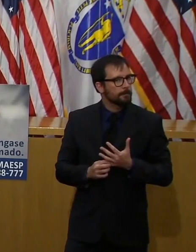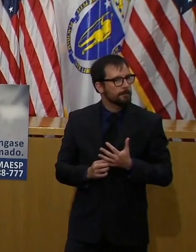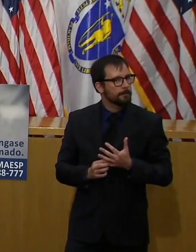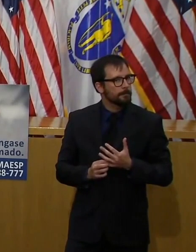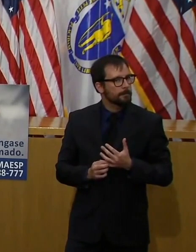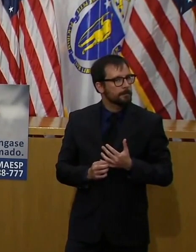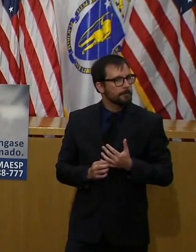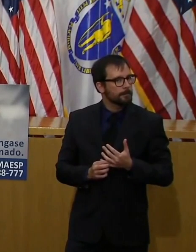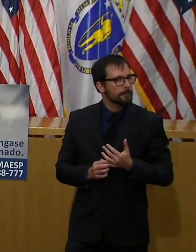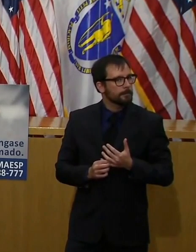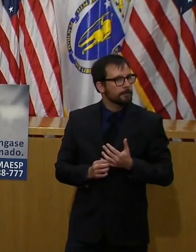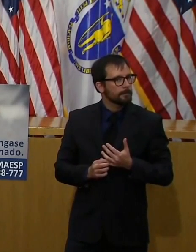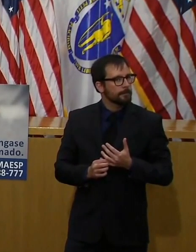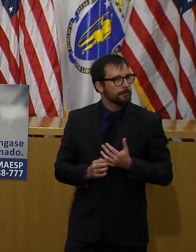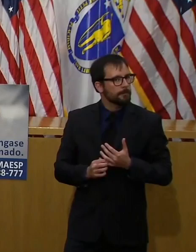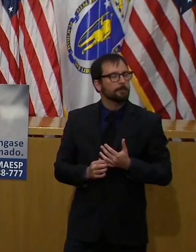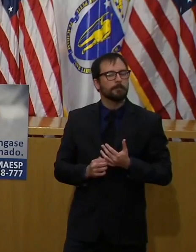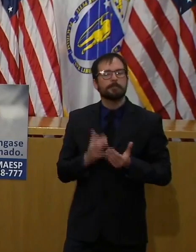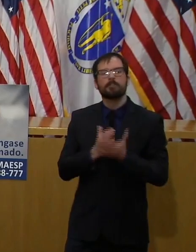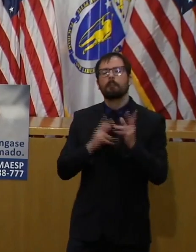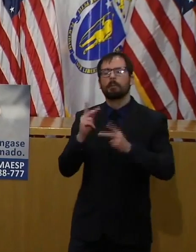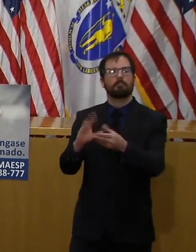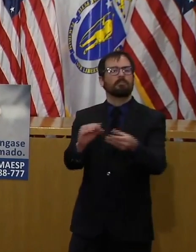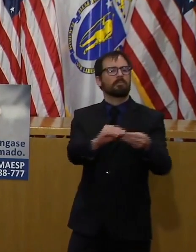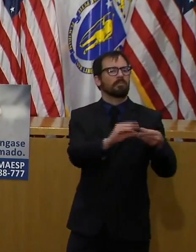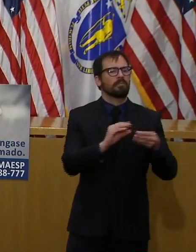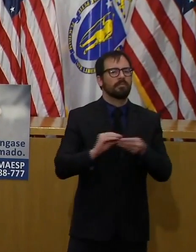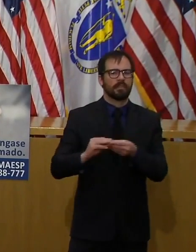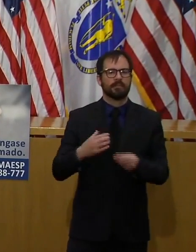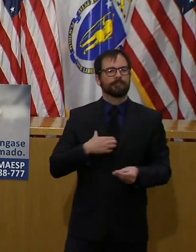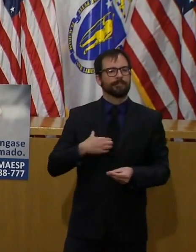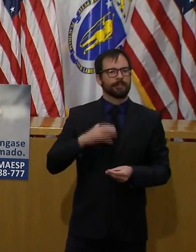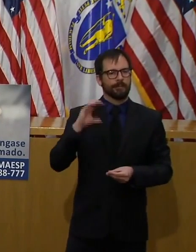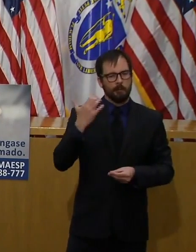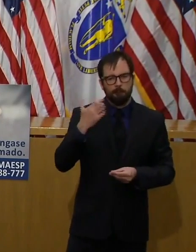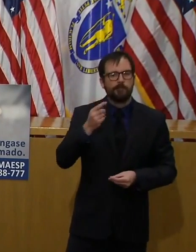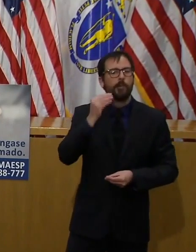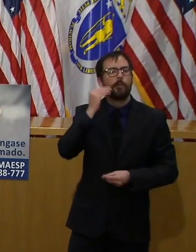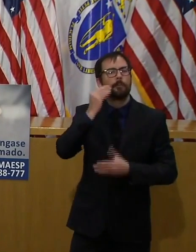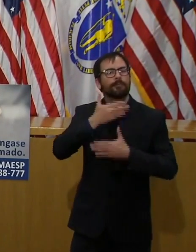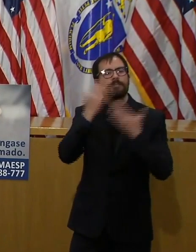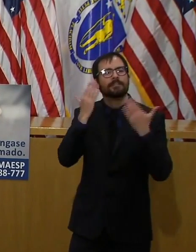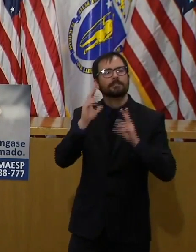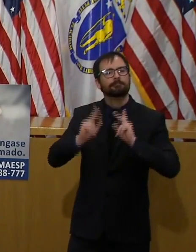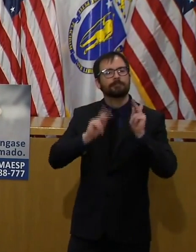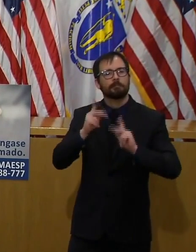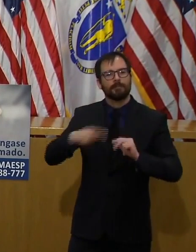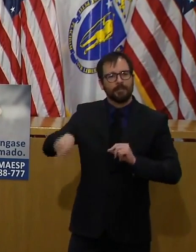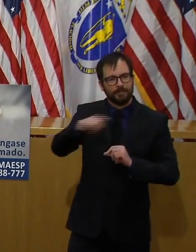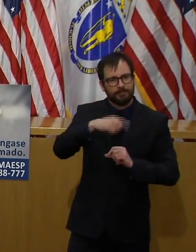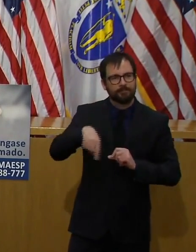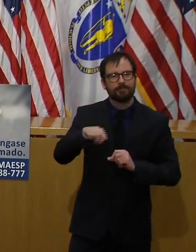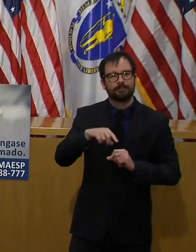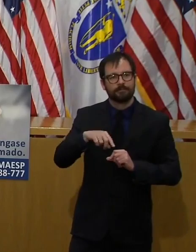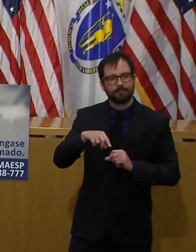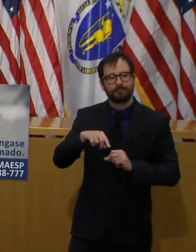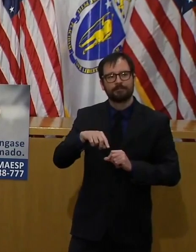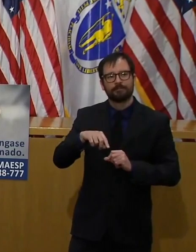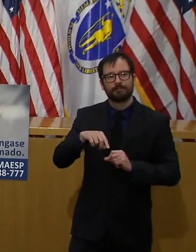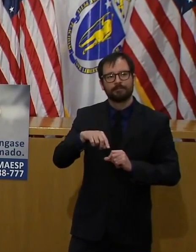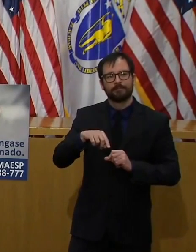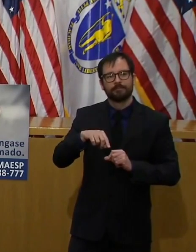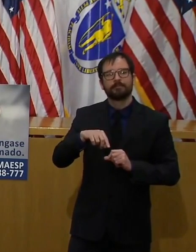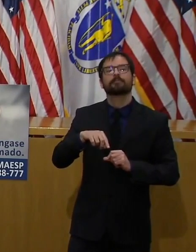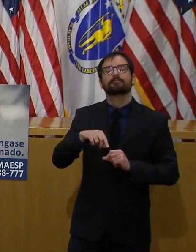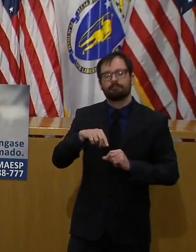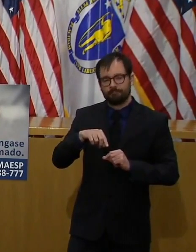done to make sure we don't see the same kind of spike in cases in family shelters that we have seen in shelters for individuals?